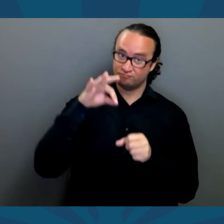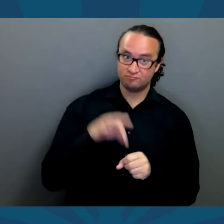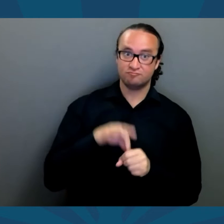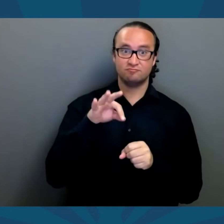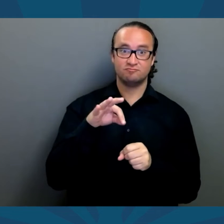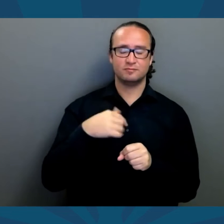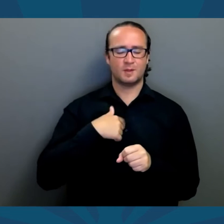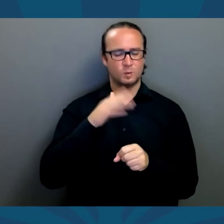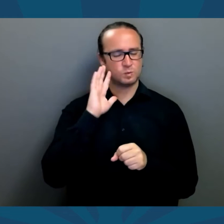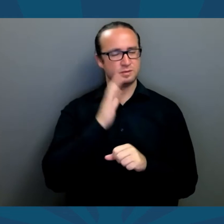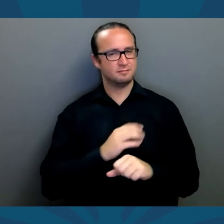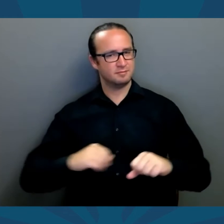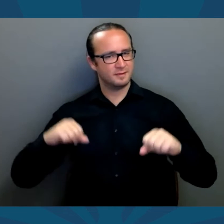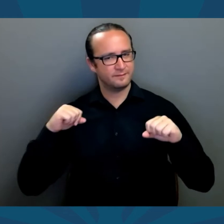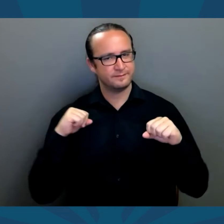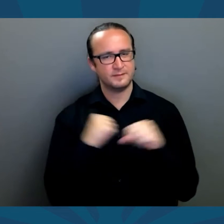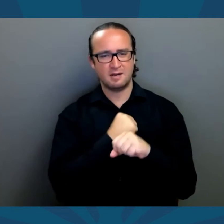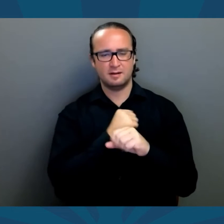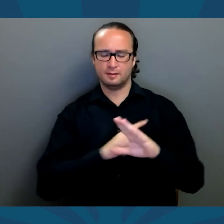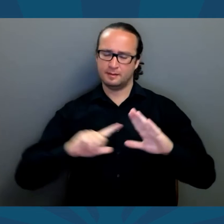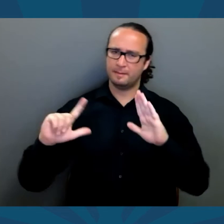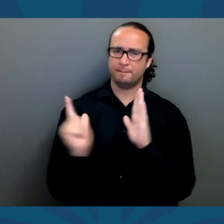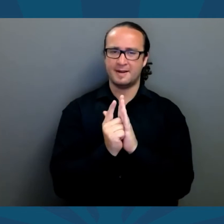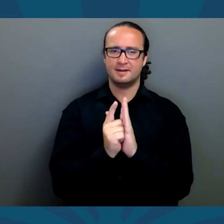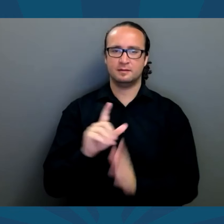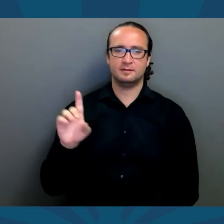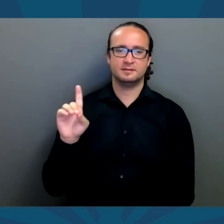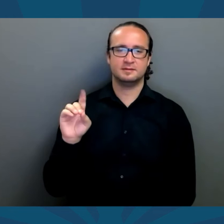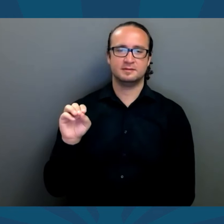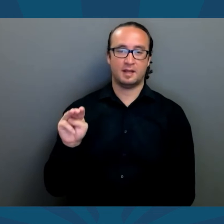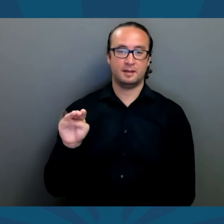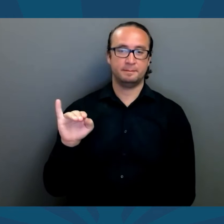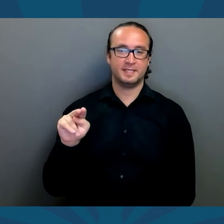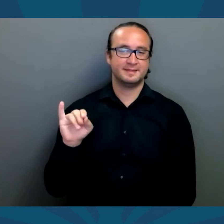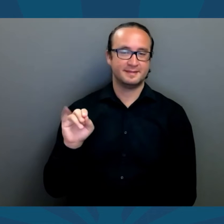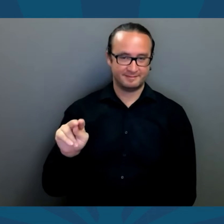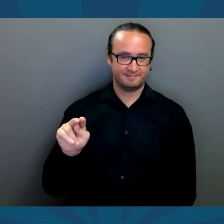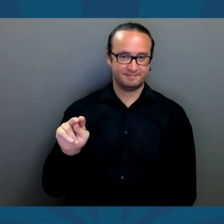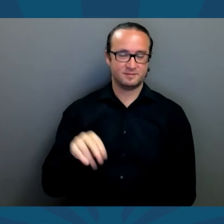When elected, I will fight to ban Dominion voting systems,